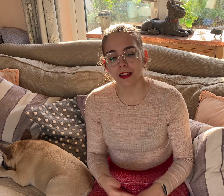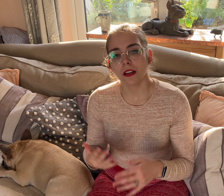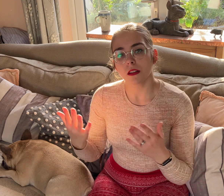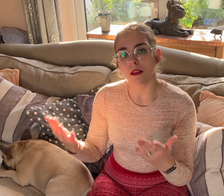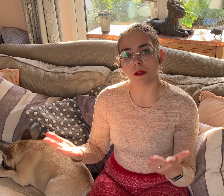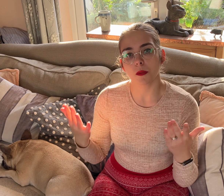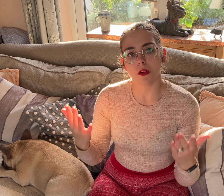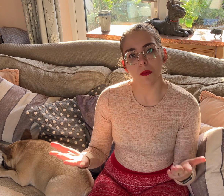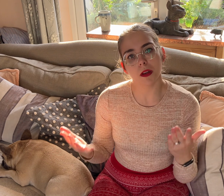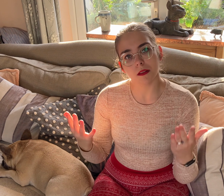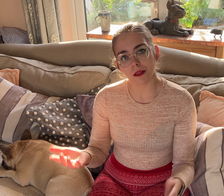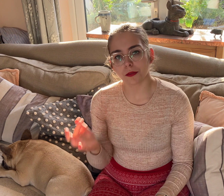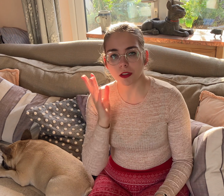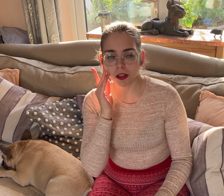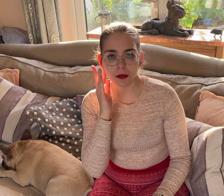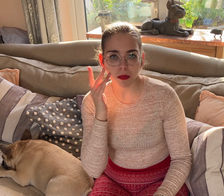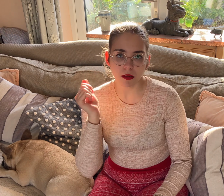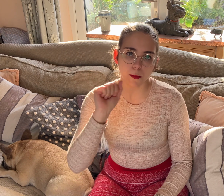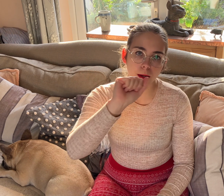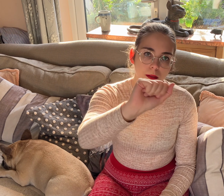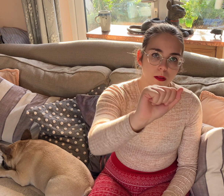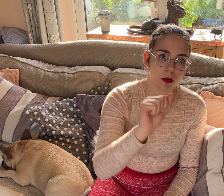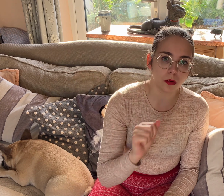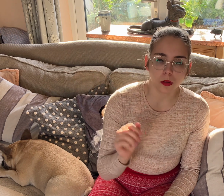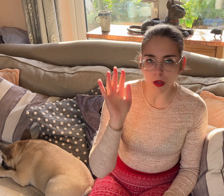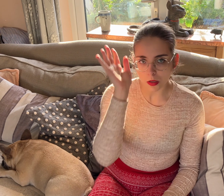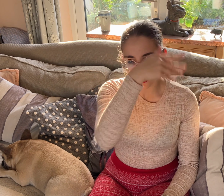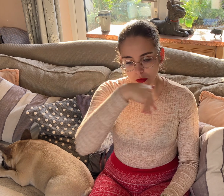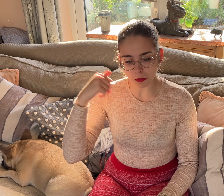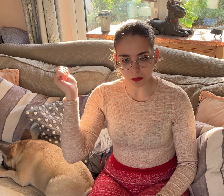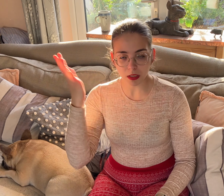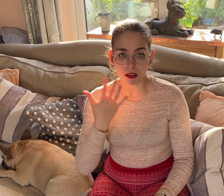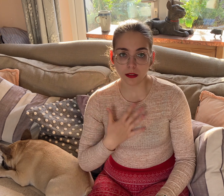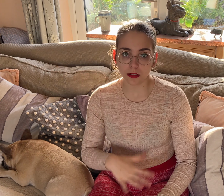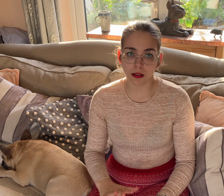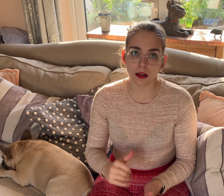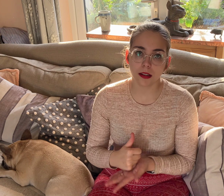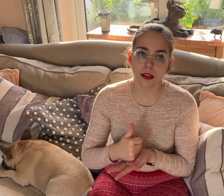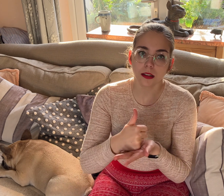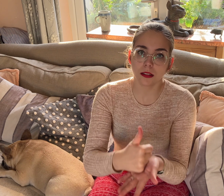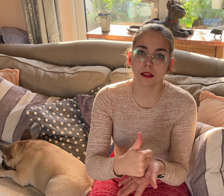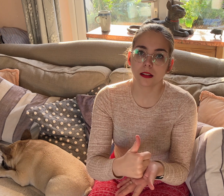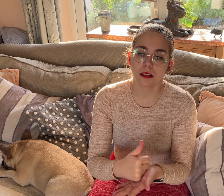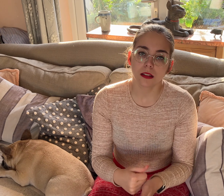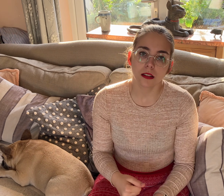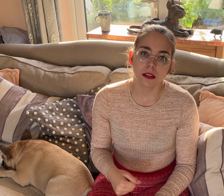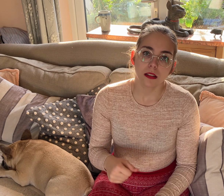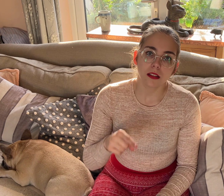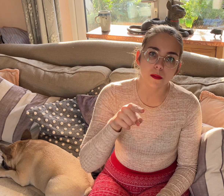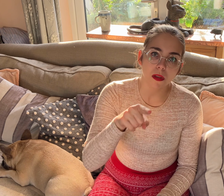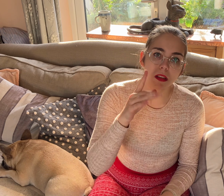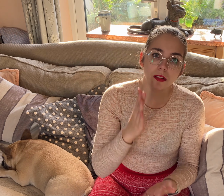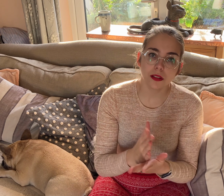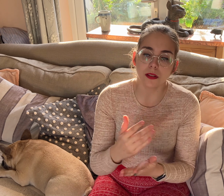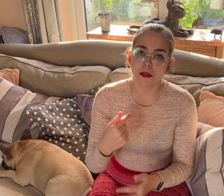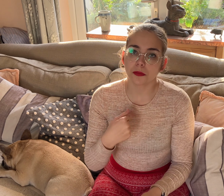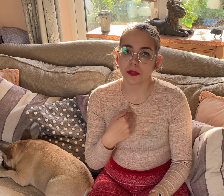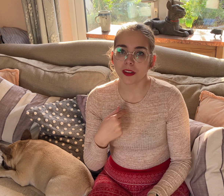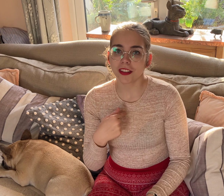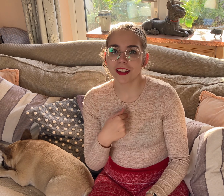This moment of timing when your soul needs aligning. You It's me you can finding.